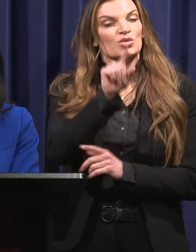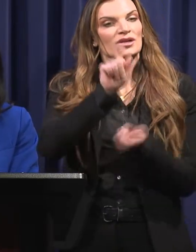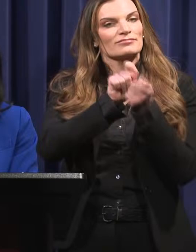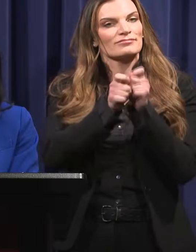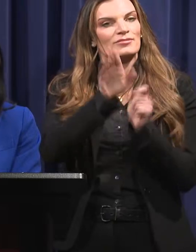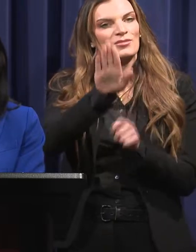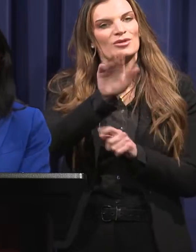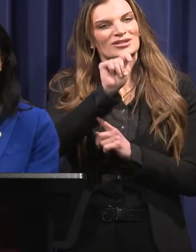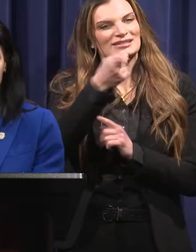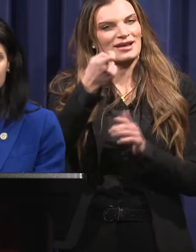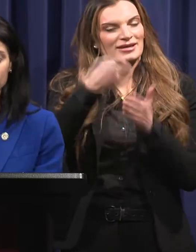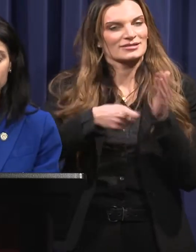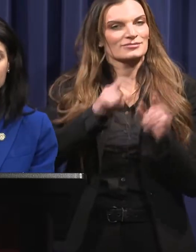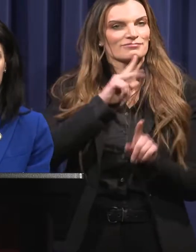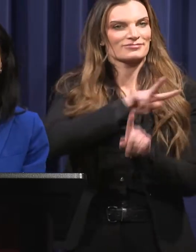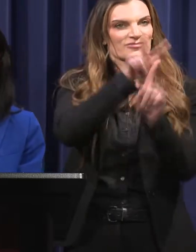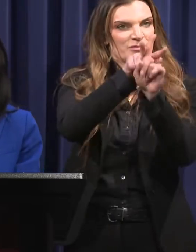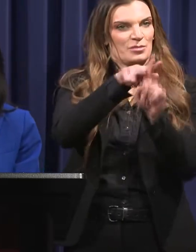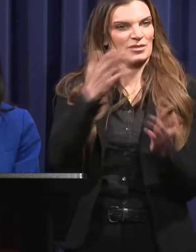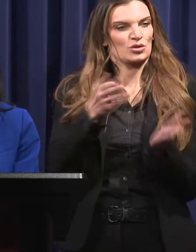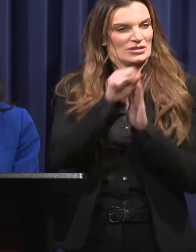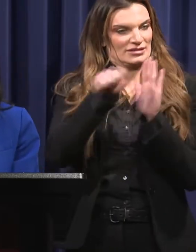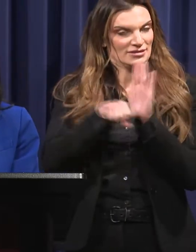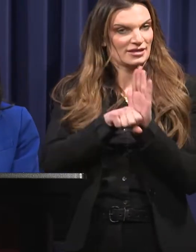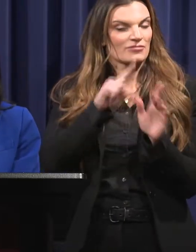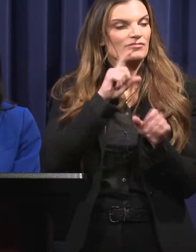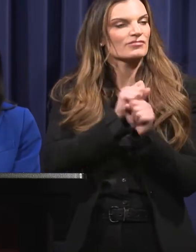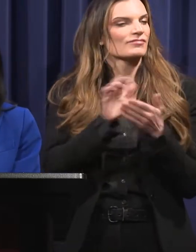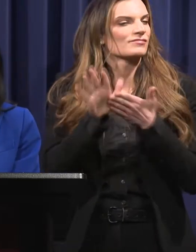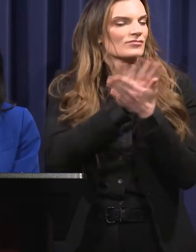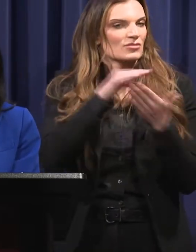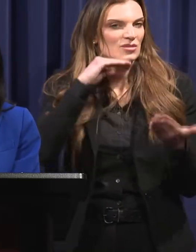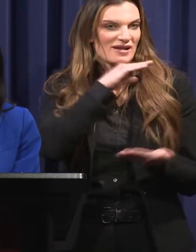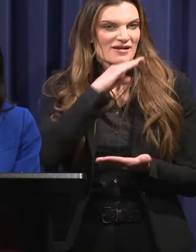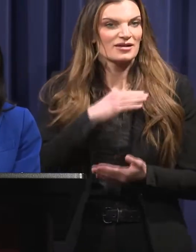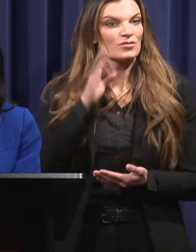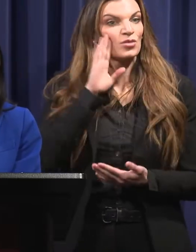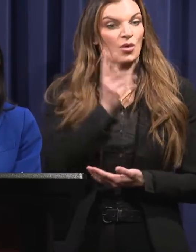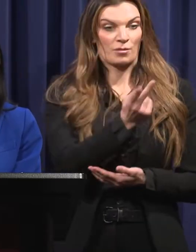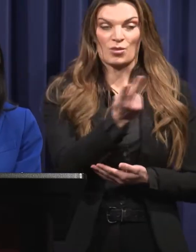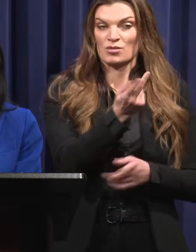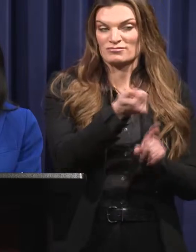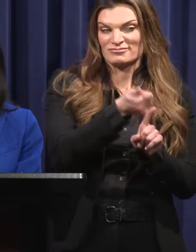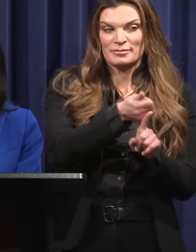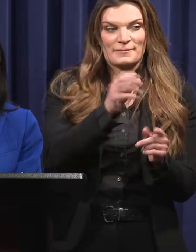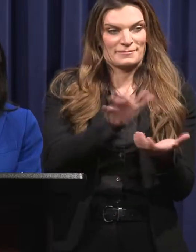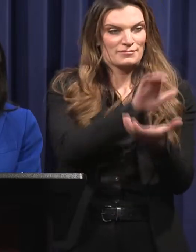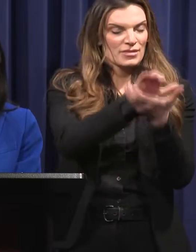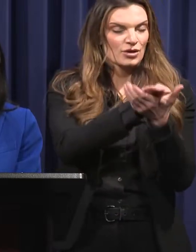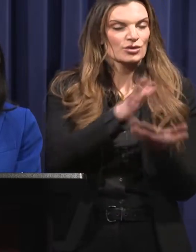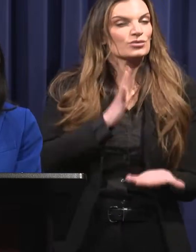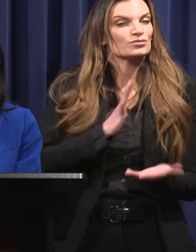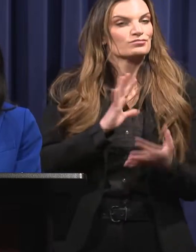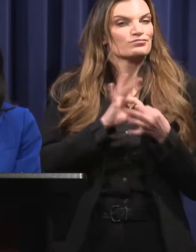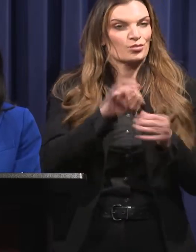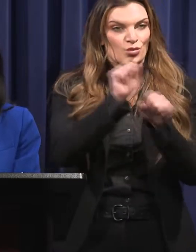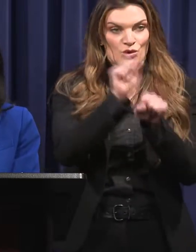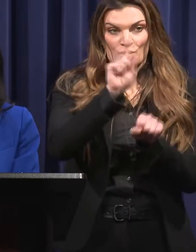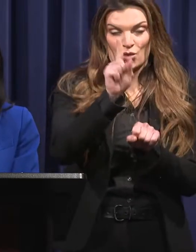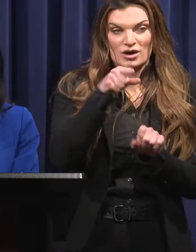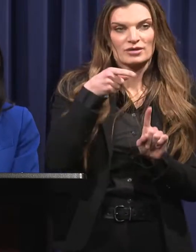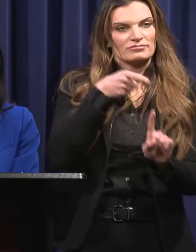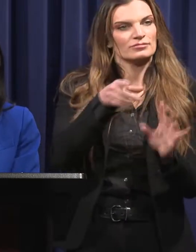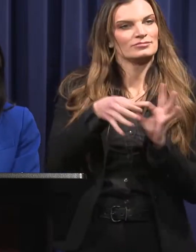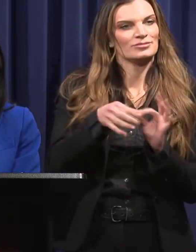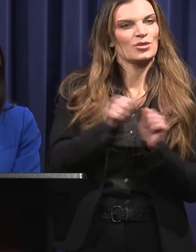state tax filings. The Menards are a married couple who previously worked as senior staff and advisors for former Speaker